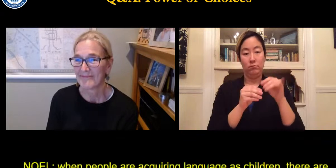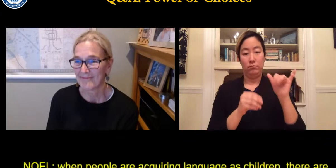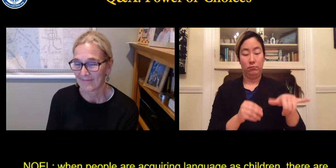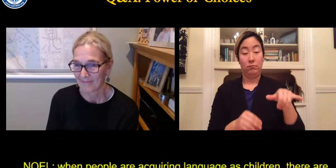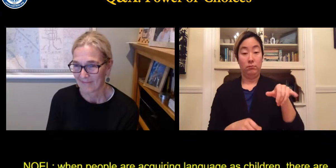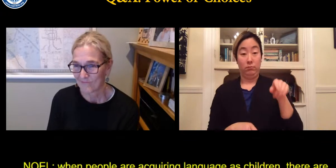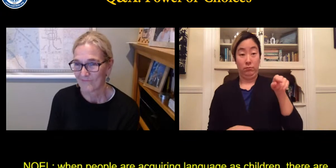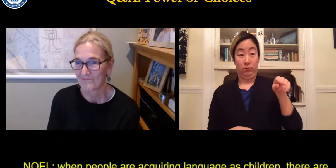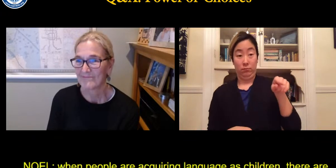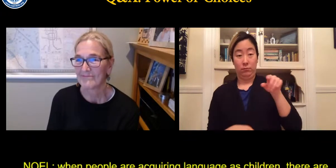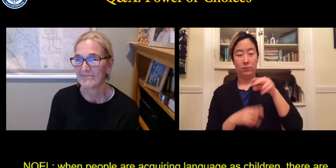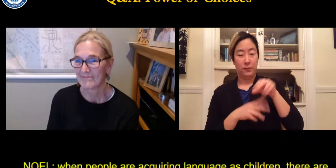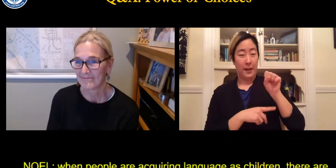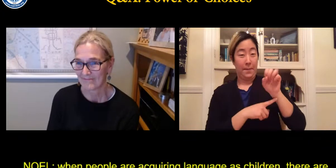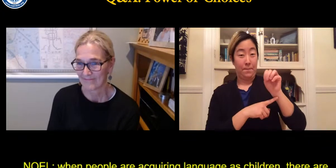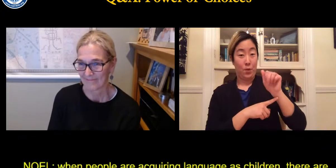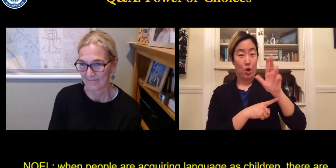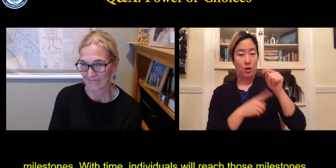Treatment.